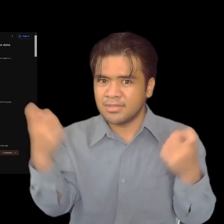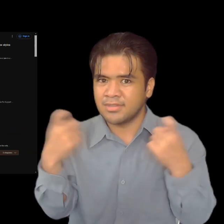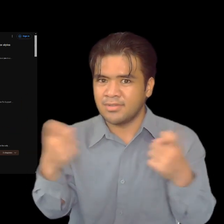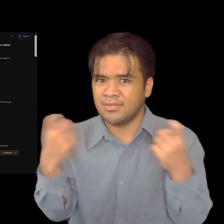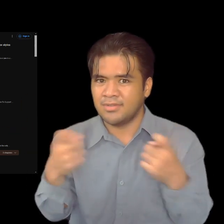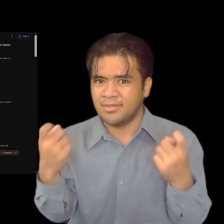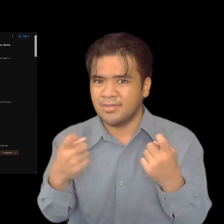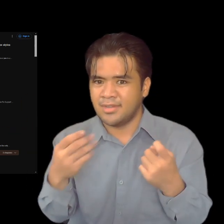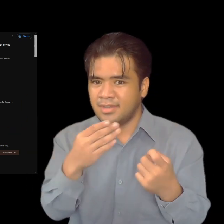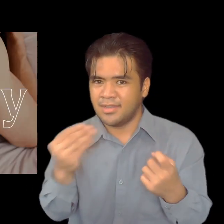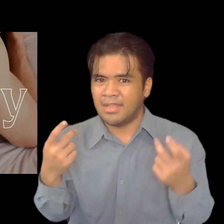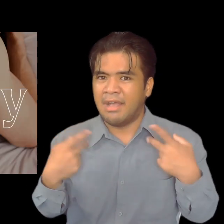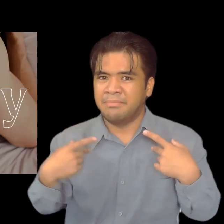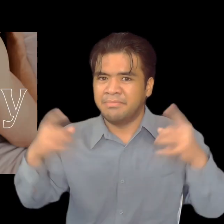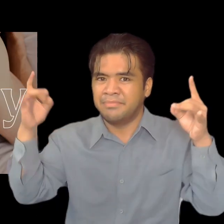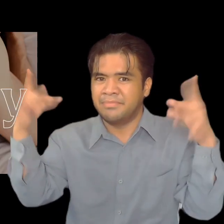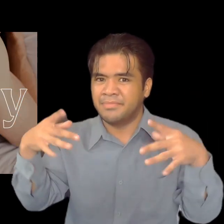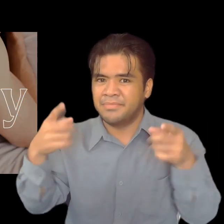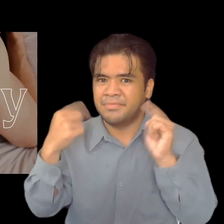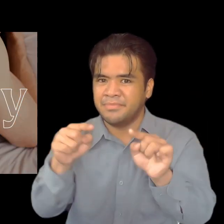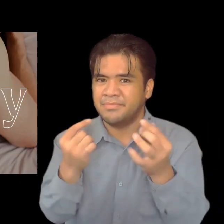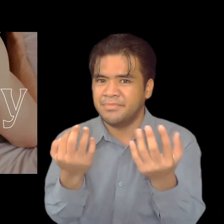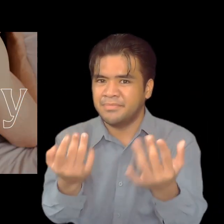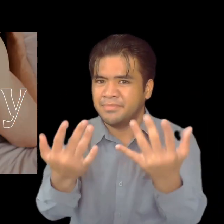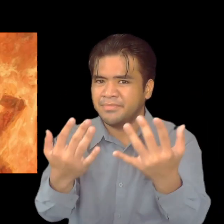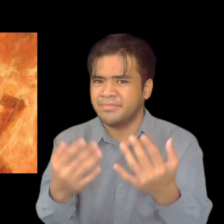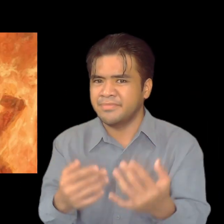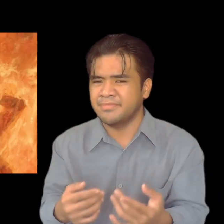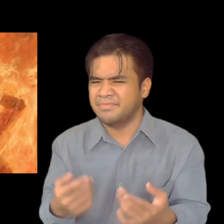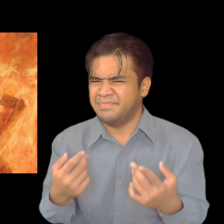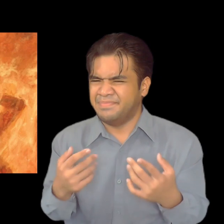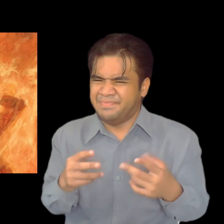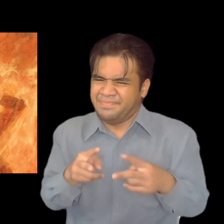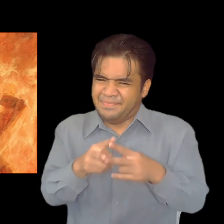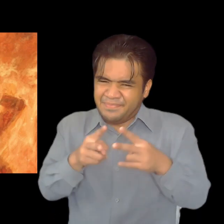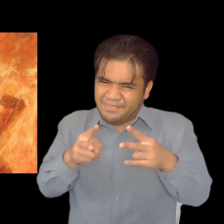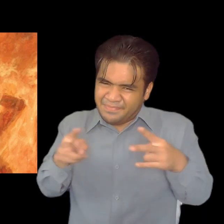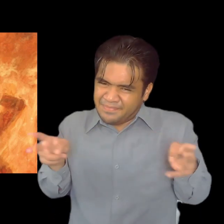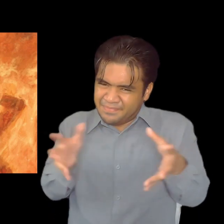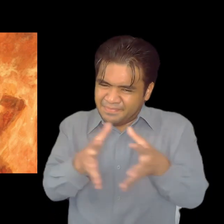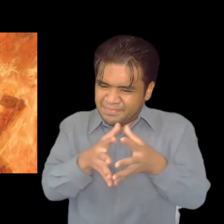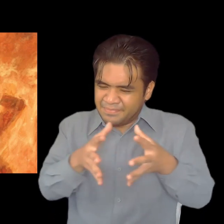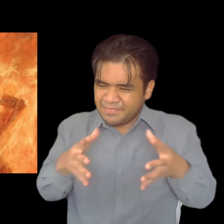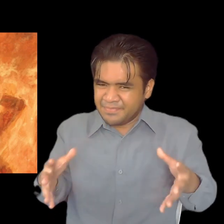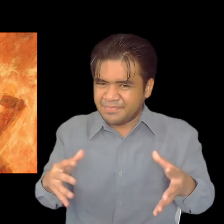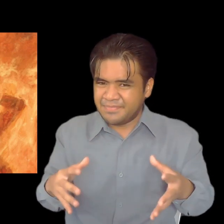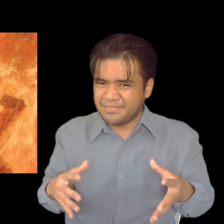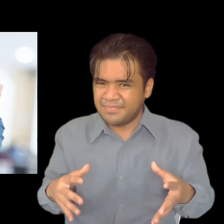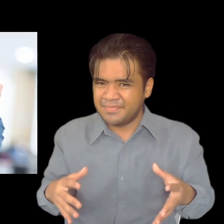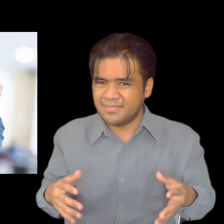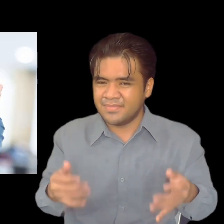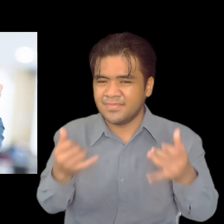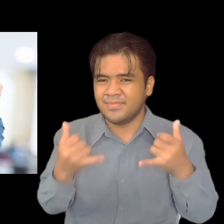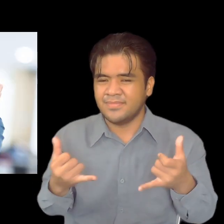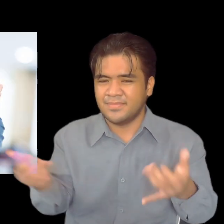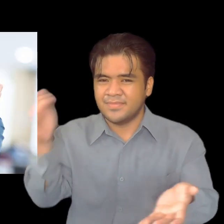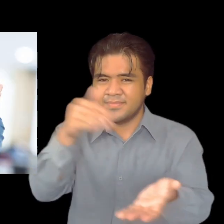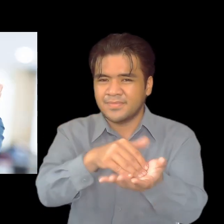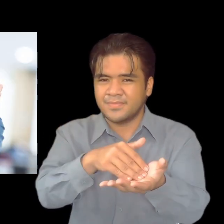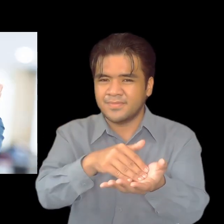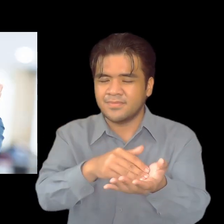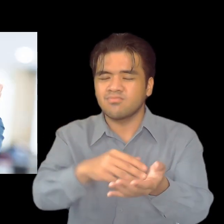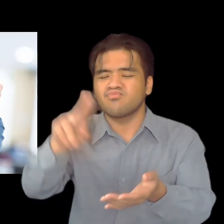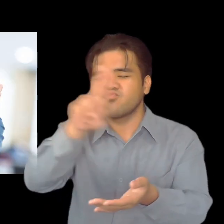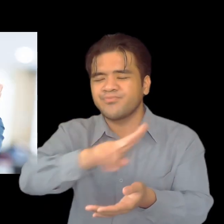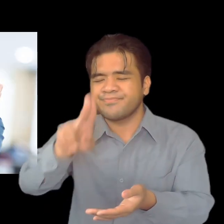all sexual positions other than the missionary position are sinful and will lead the couple to hell. Honestly, this